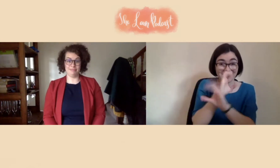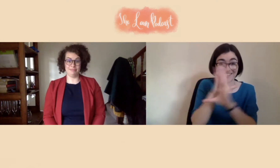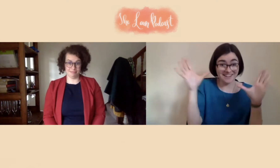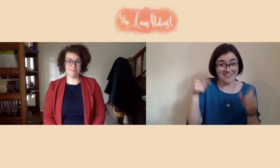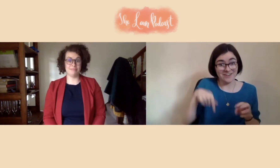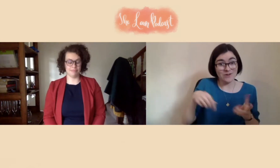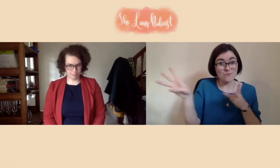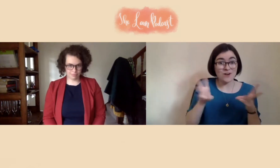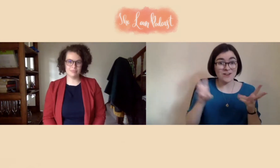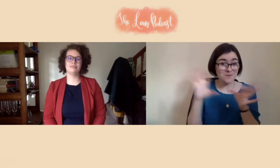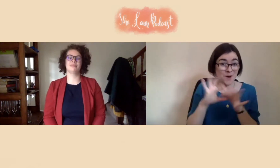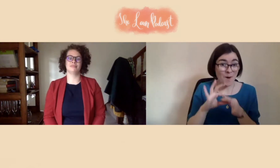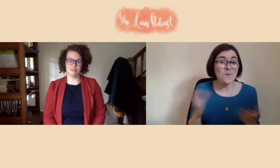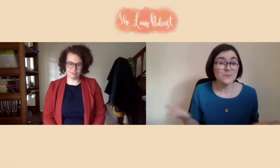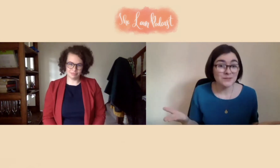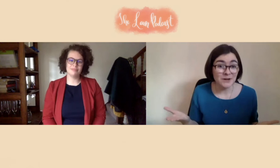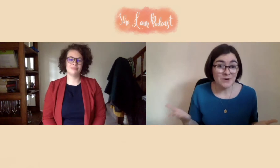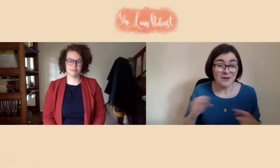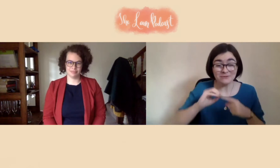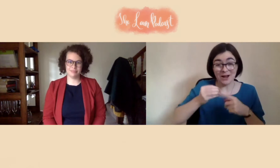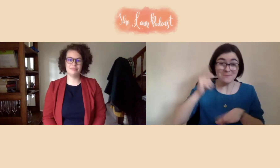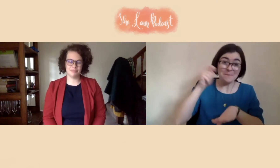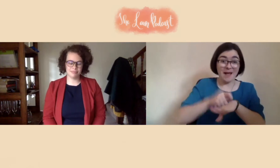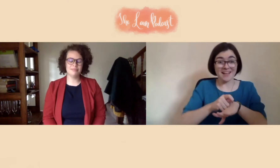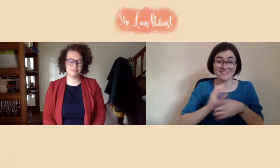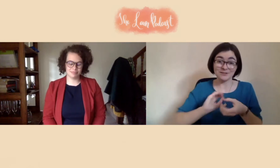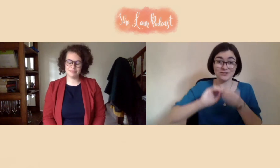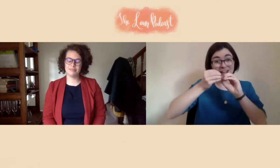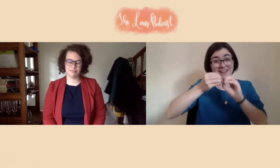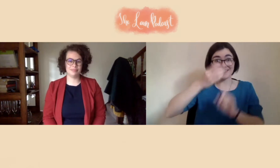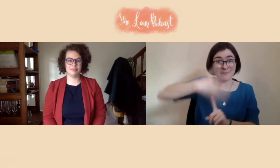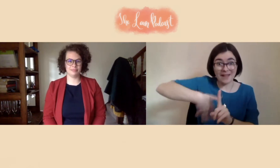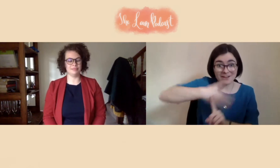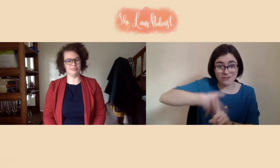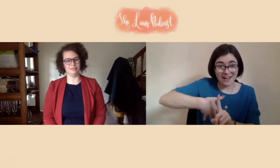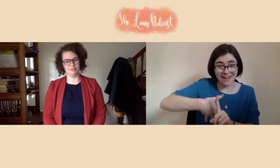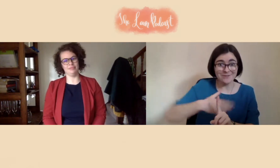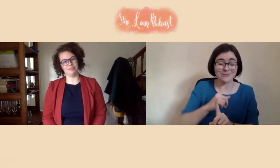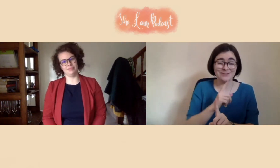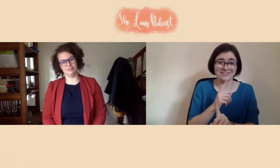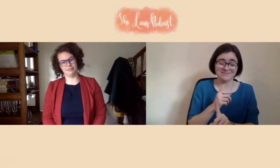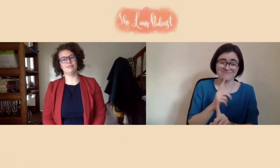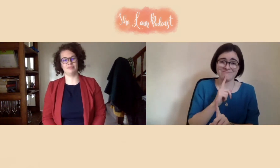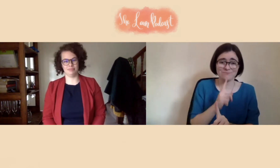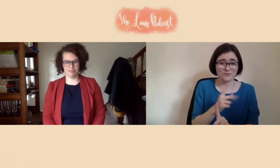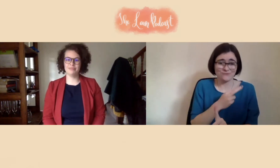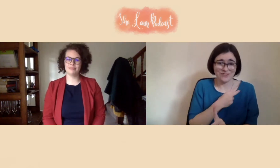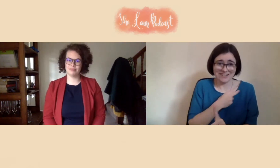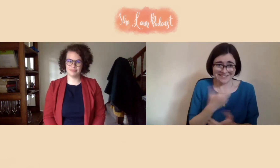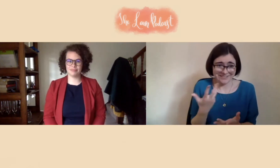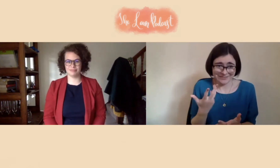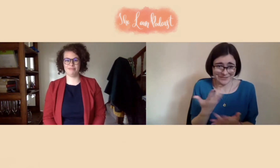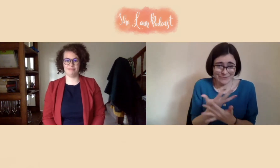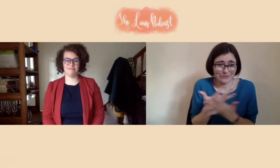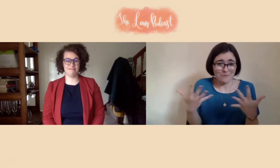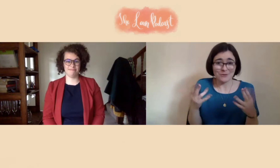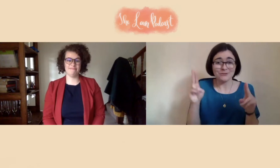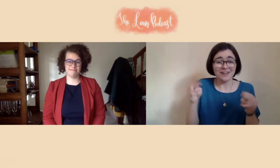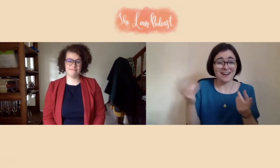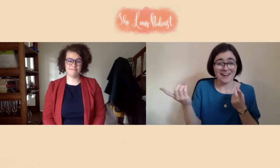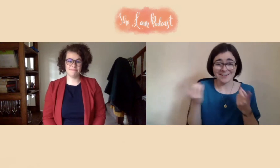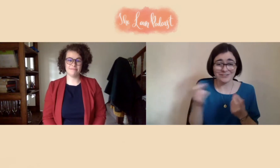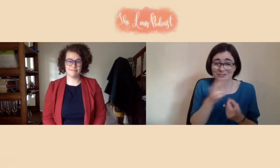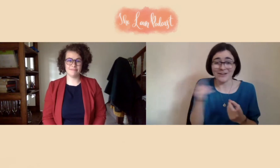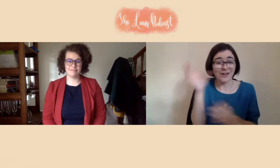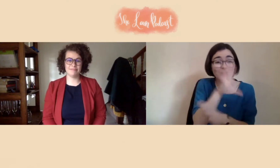You know, I've done my best to create my Zoom corner, but there's only so much you can do to